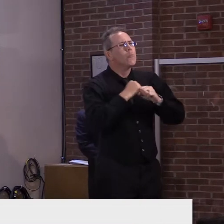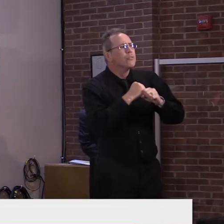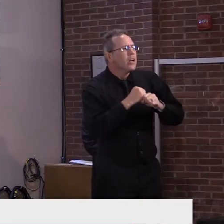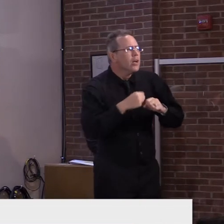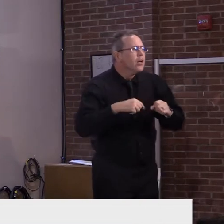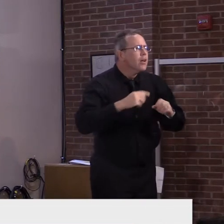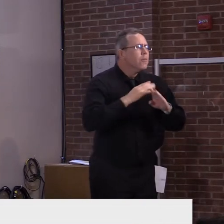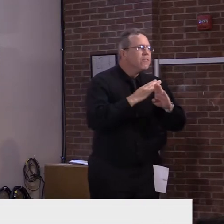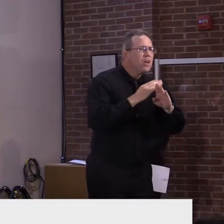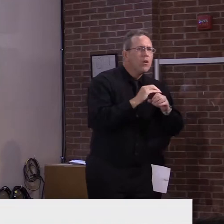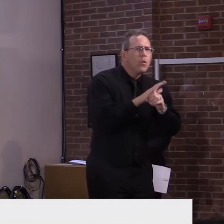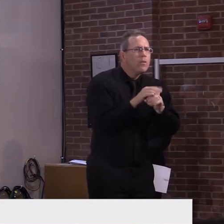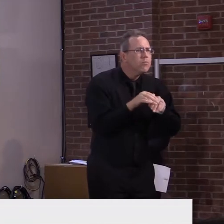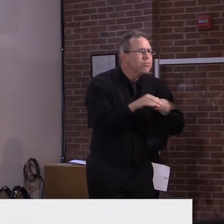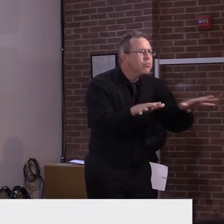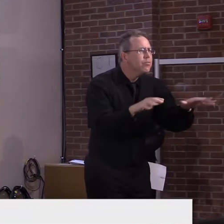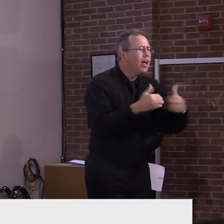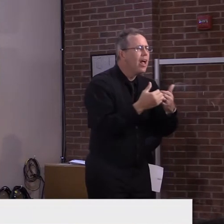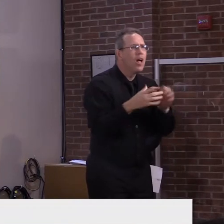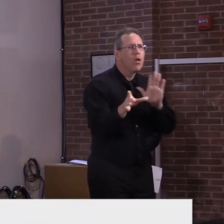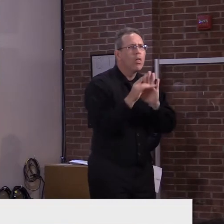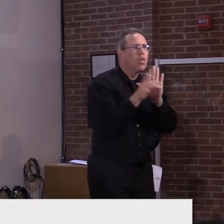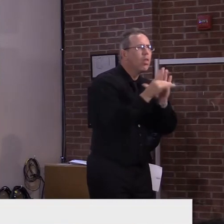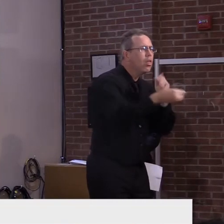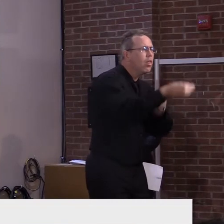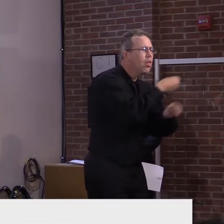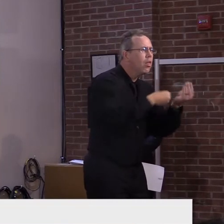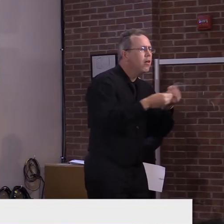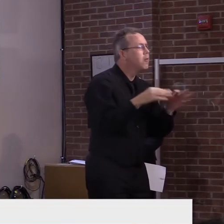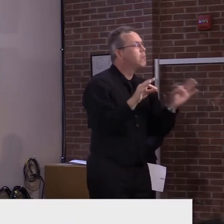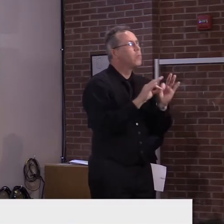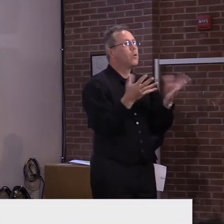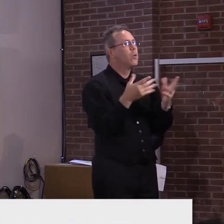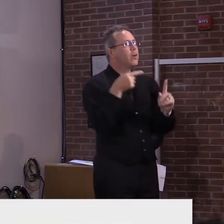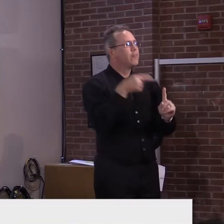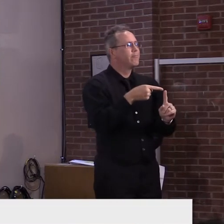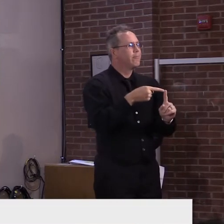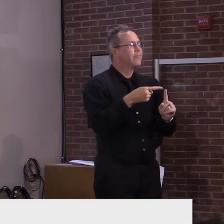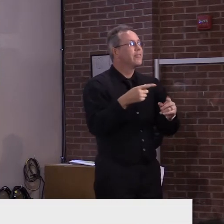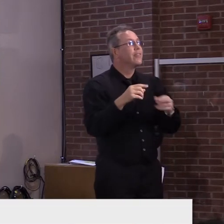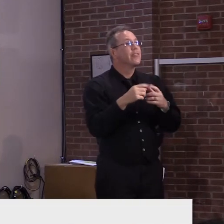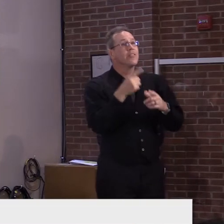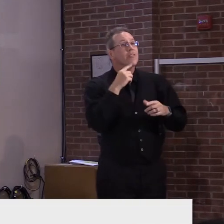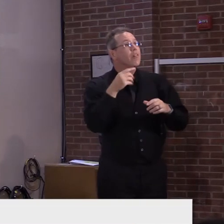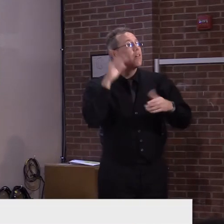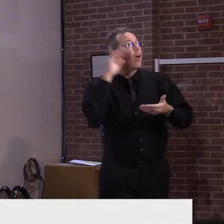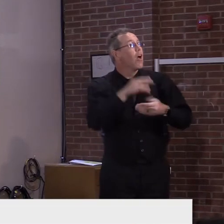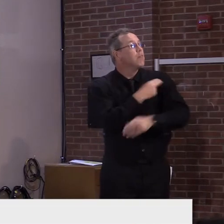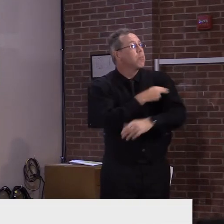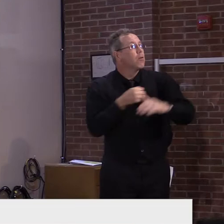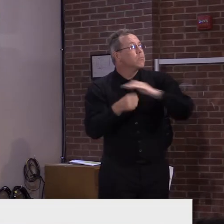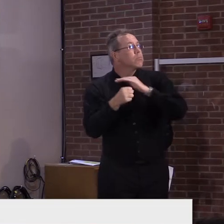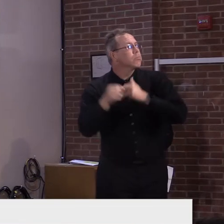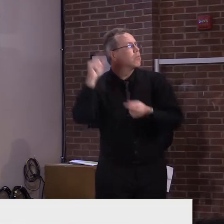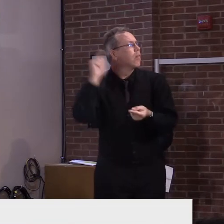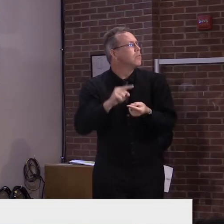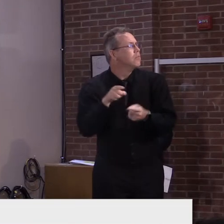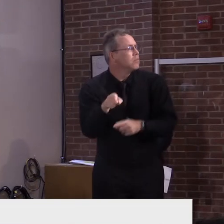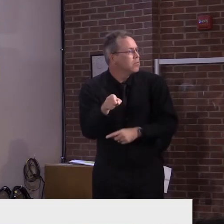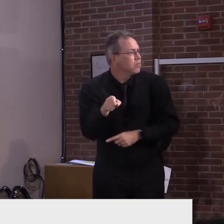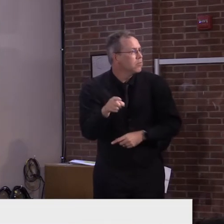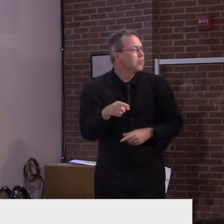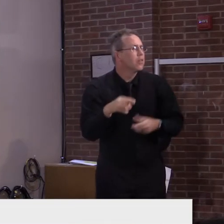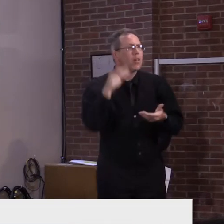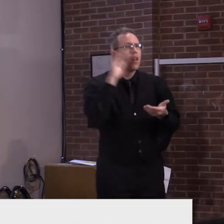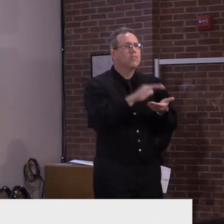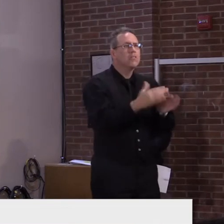preventing hospitalizations and deaths. More specifically, as you know, over 85% of